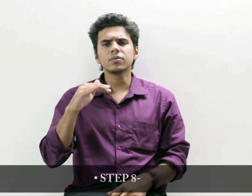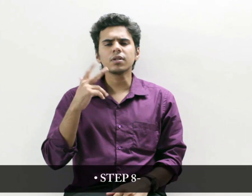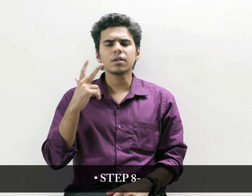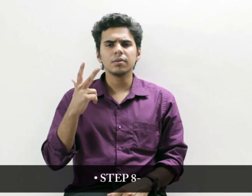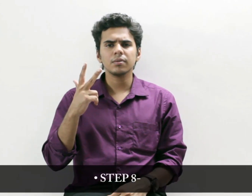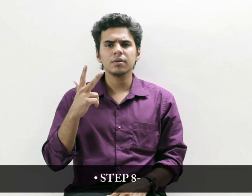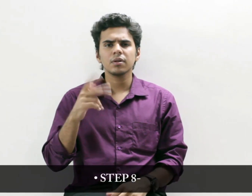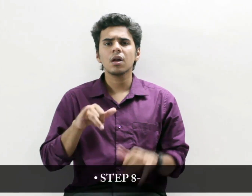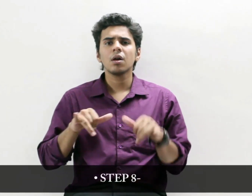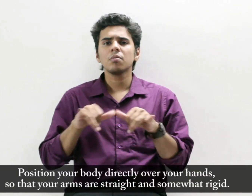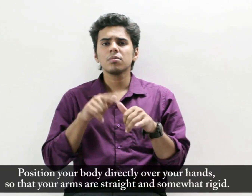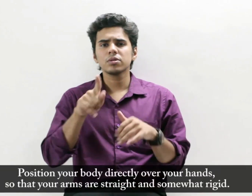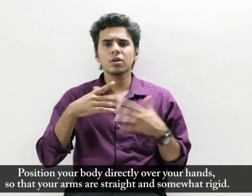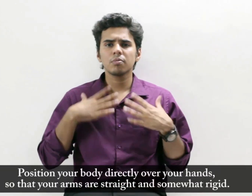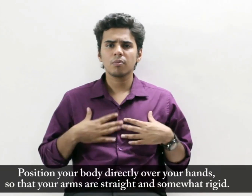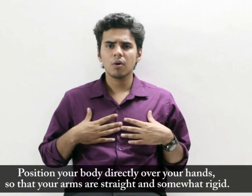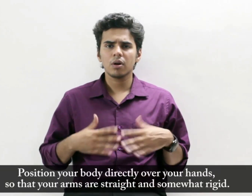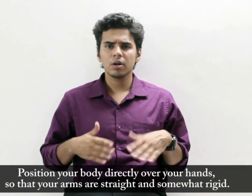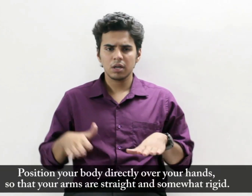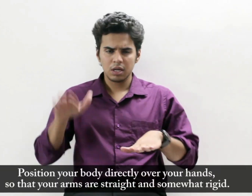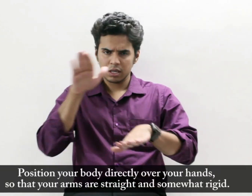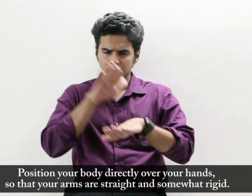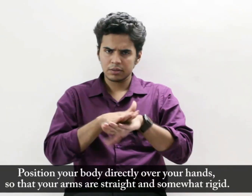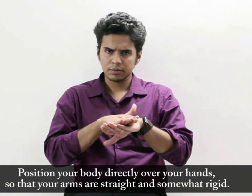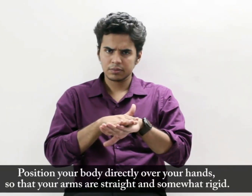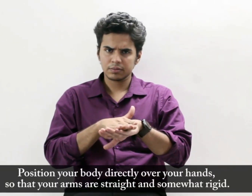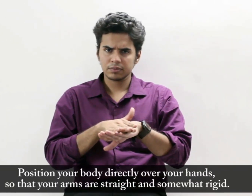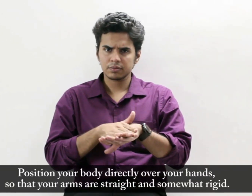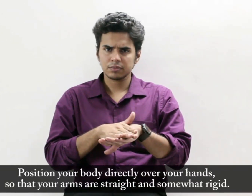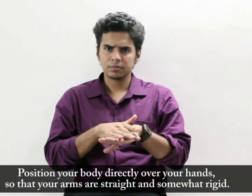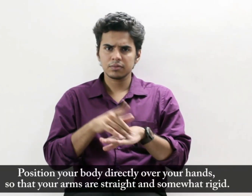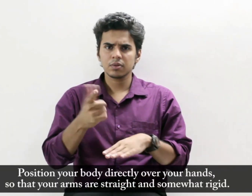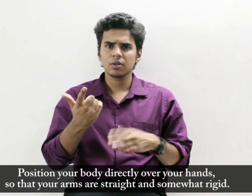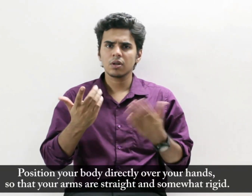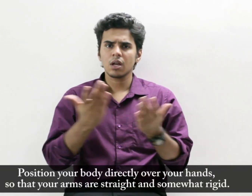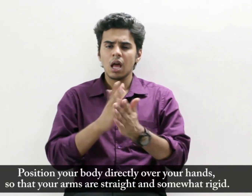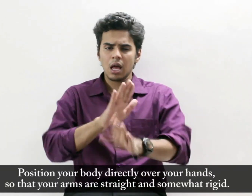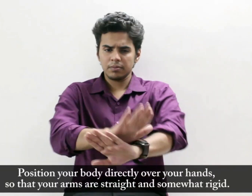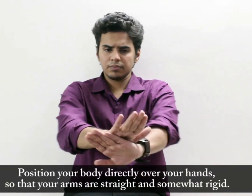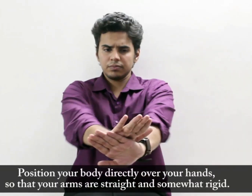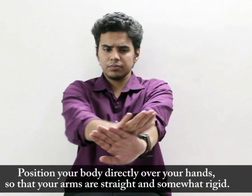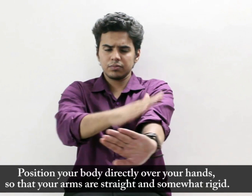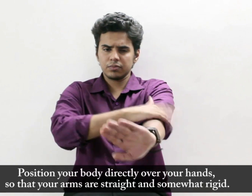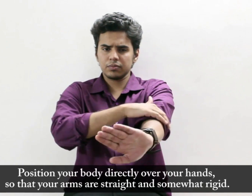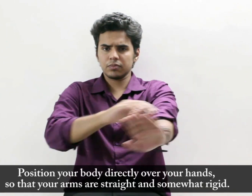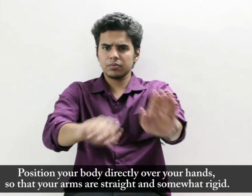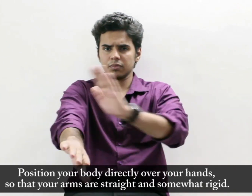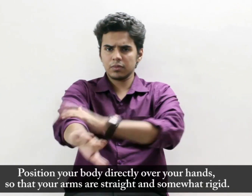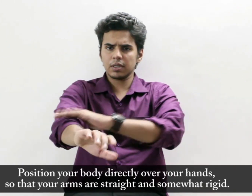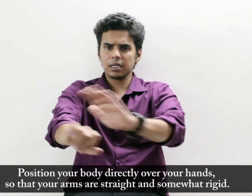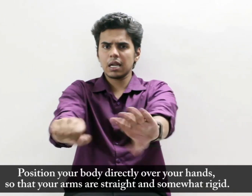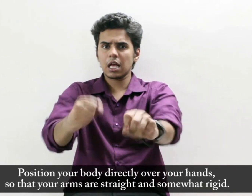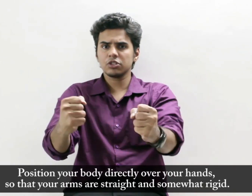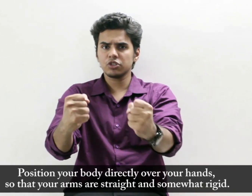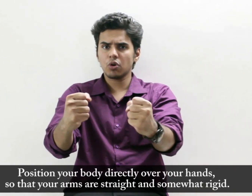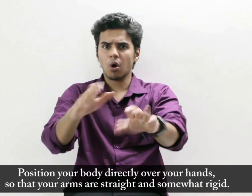Step 8. Position your body directly over your hands so that your arms are straight and somewhat